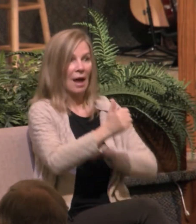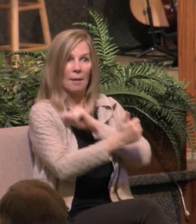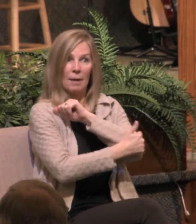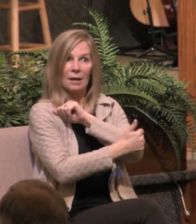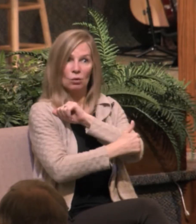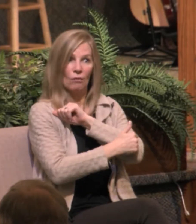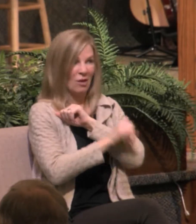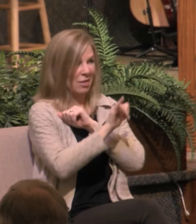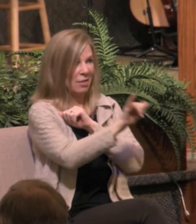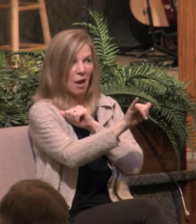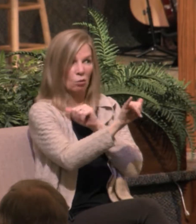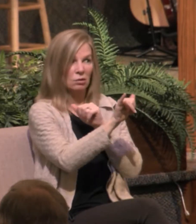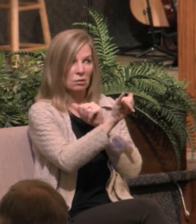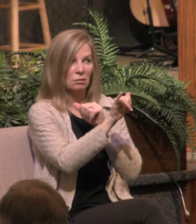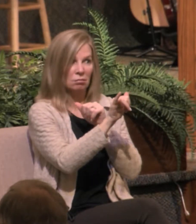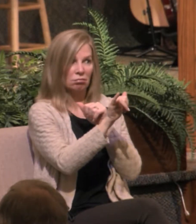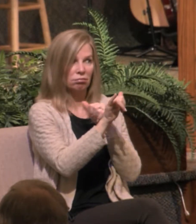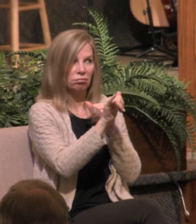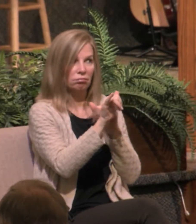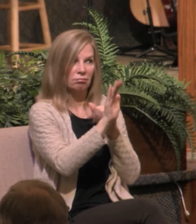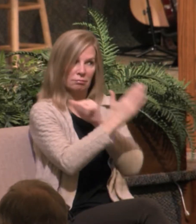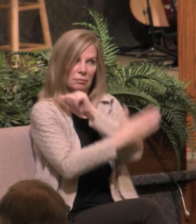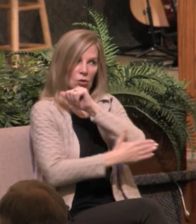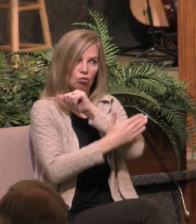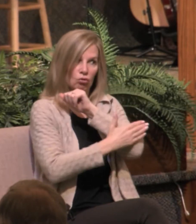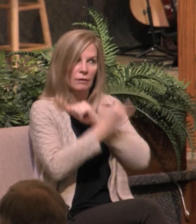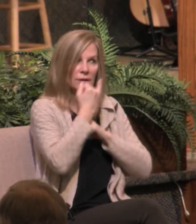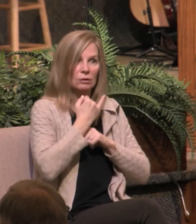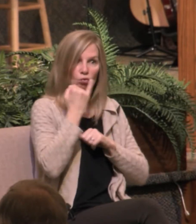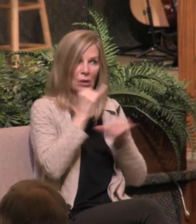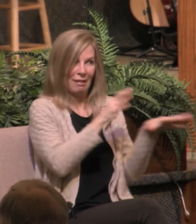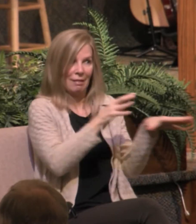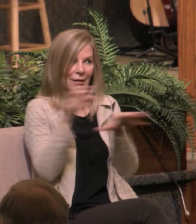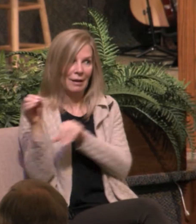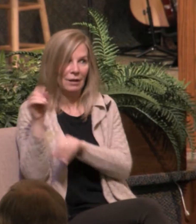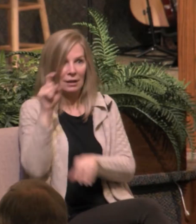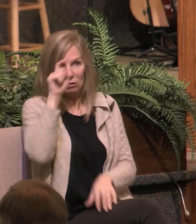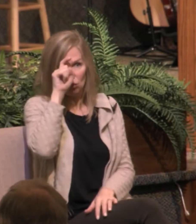was a part of the nation of Israel leaving Egypt.